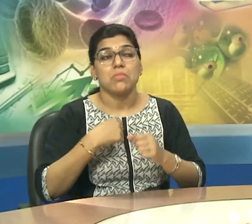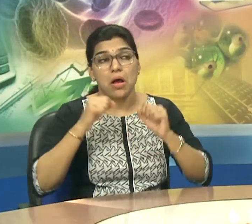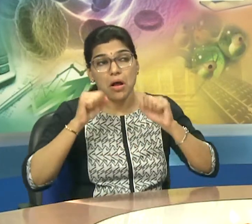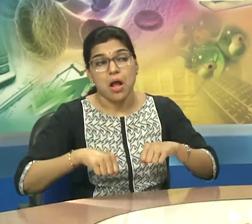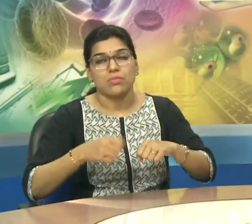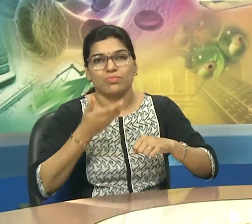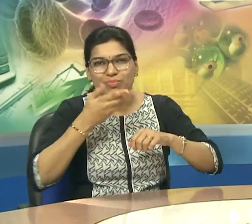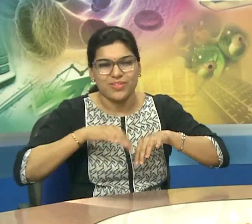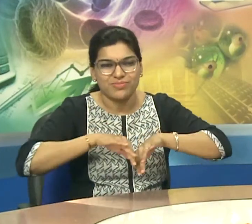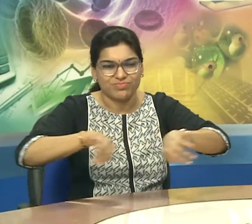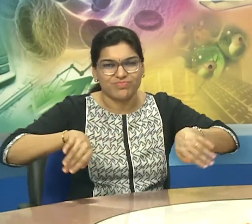says,